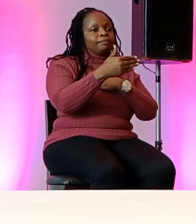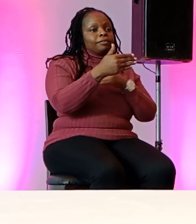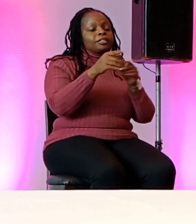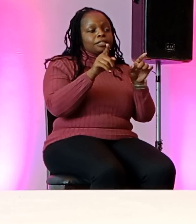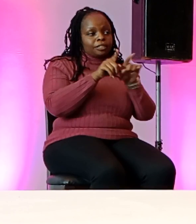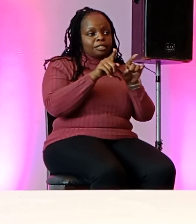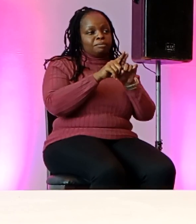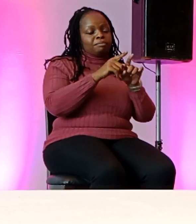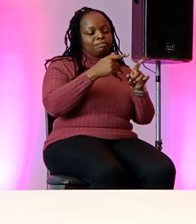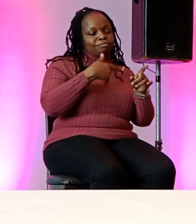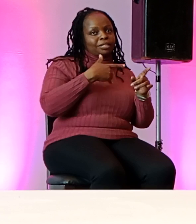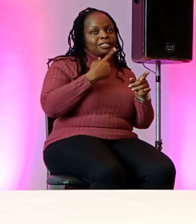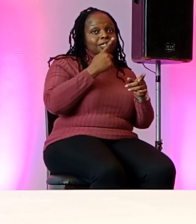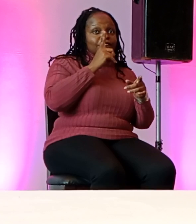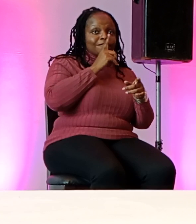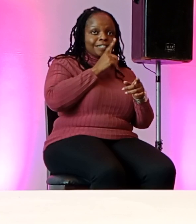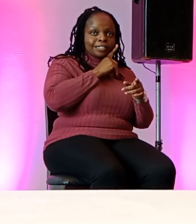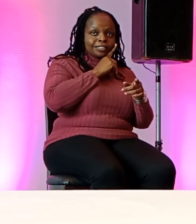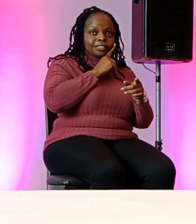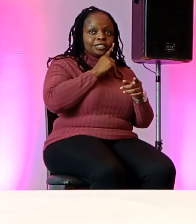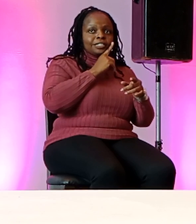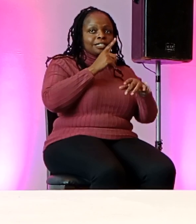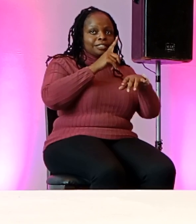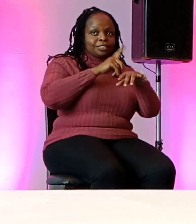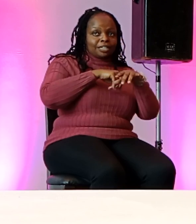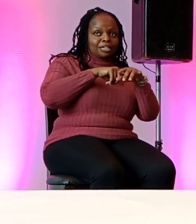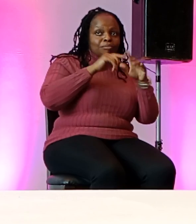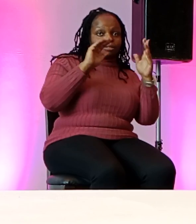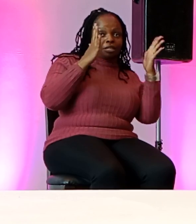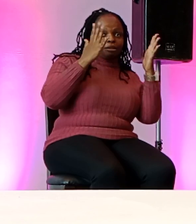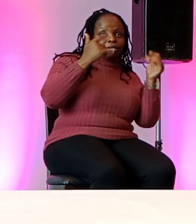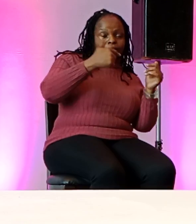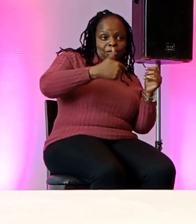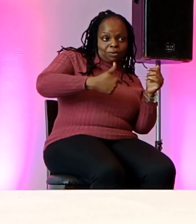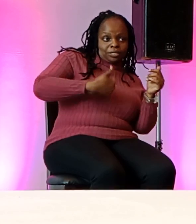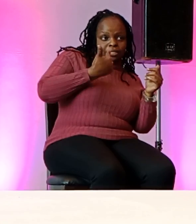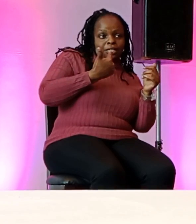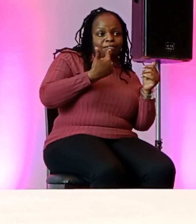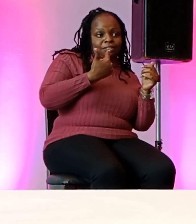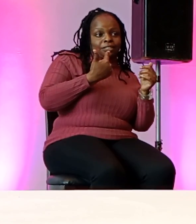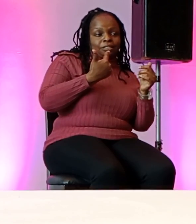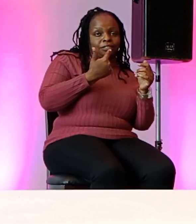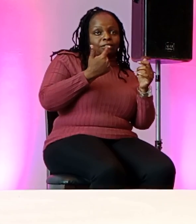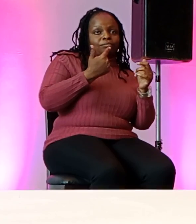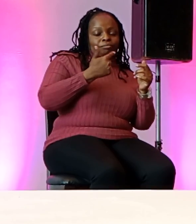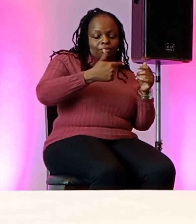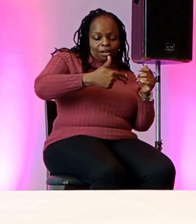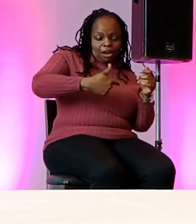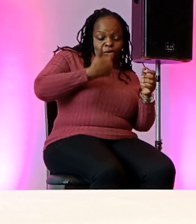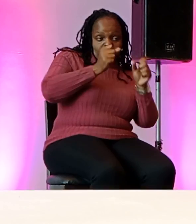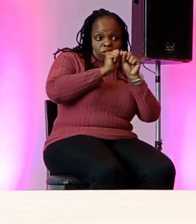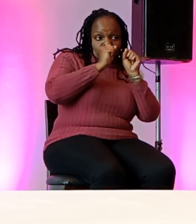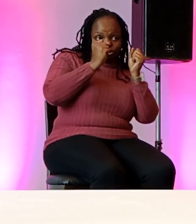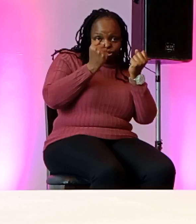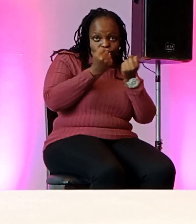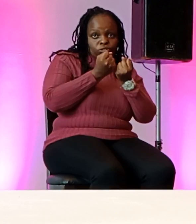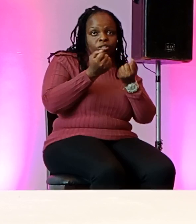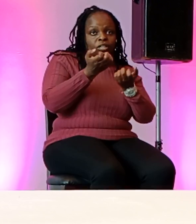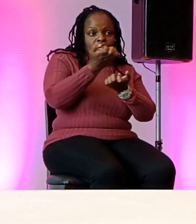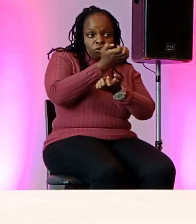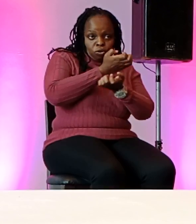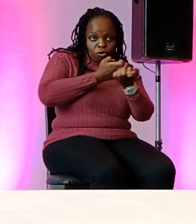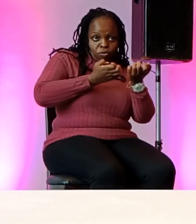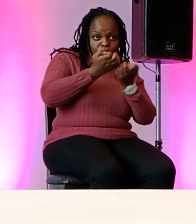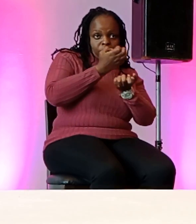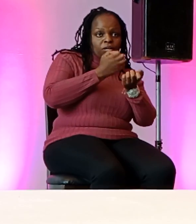is, I have already said, it's time we celebrate ourselves, our social, economic, and